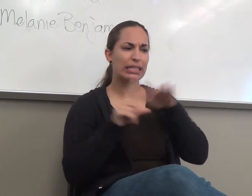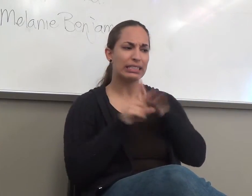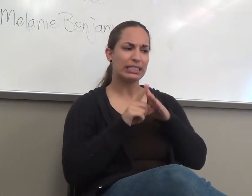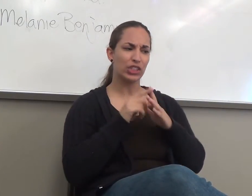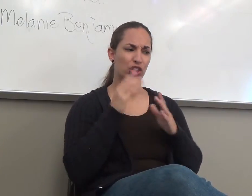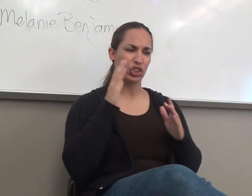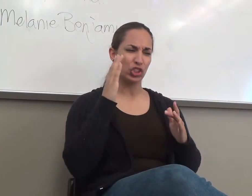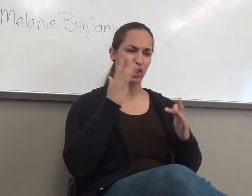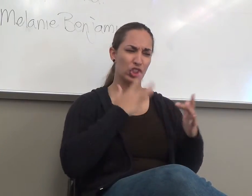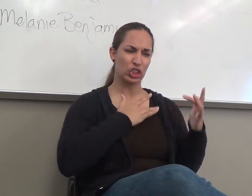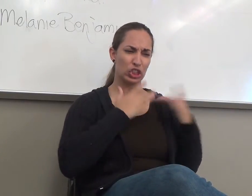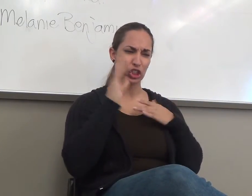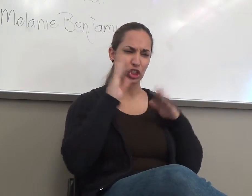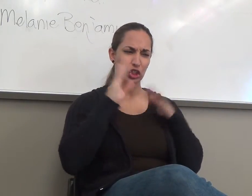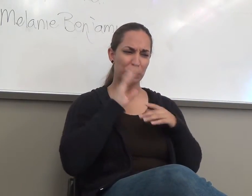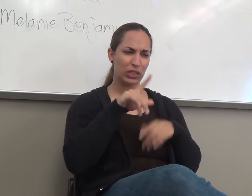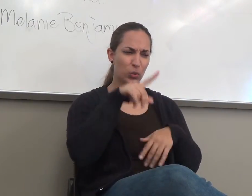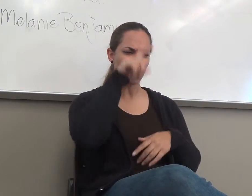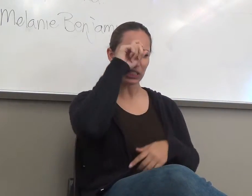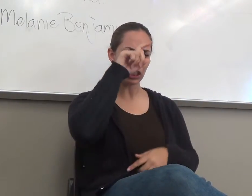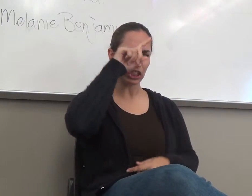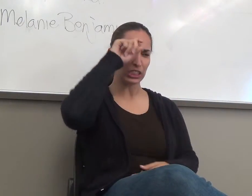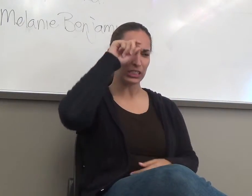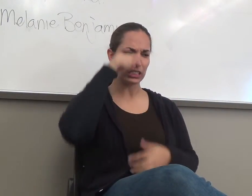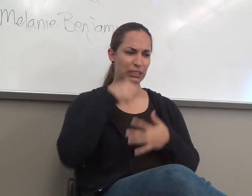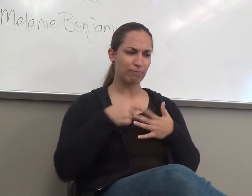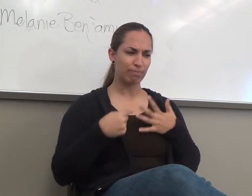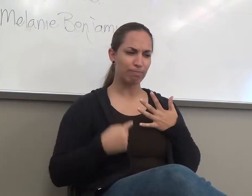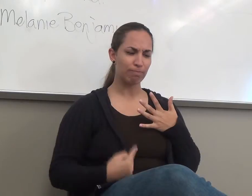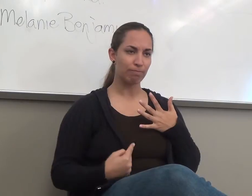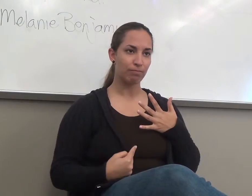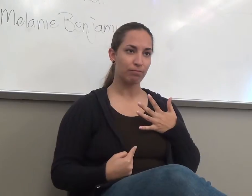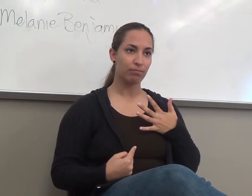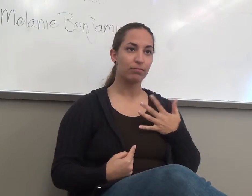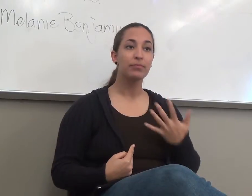What is this story going to tell us?